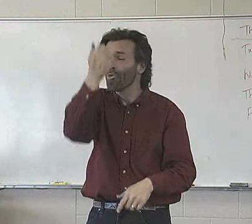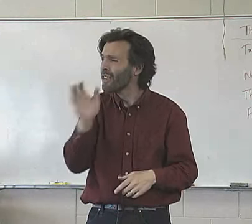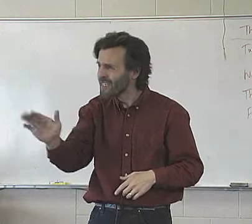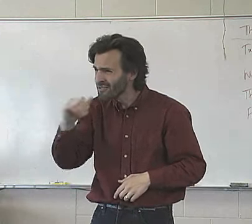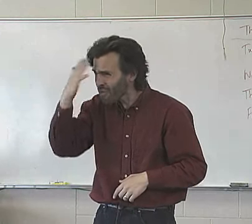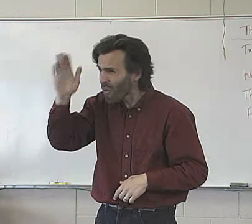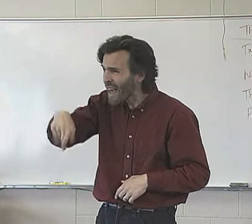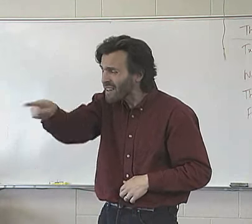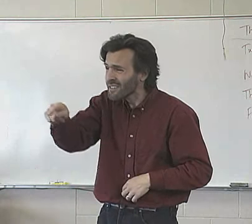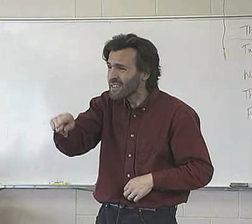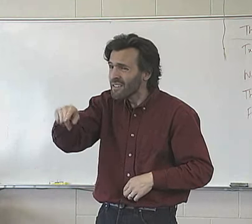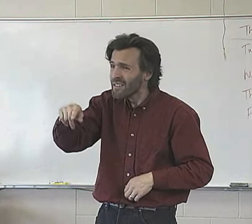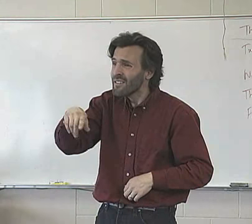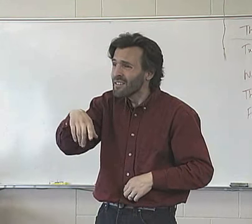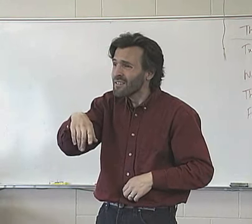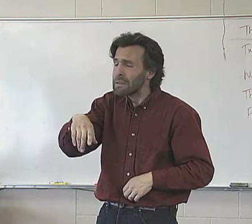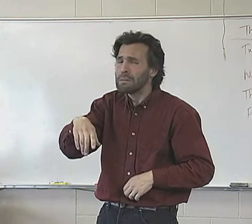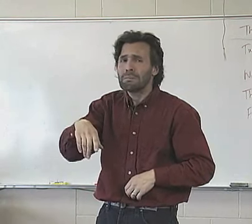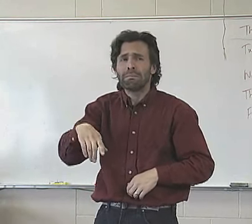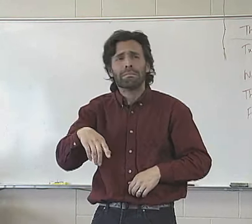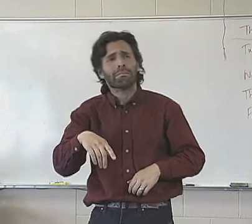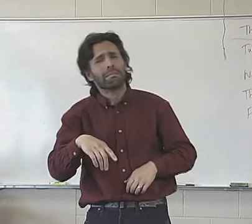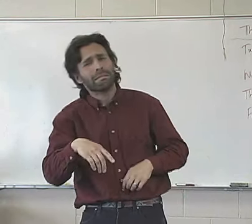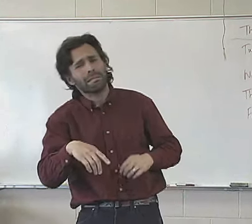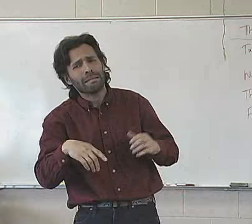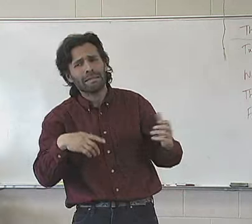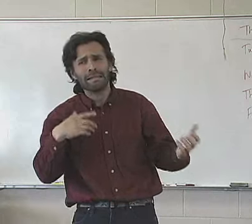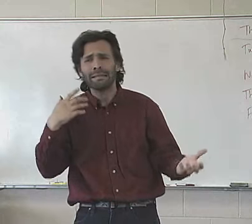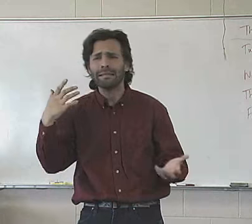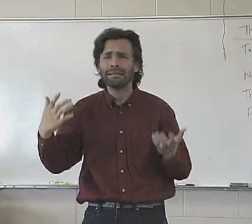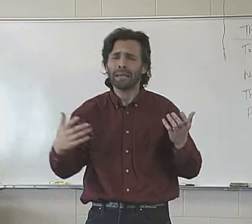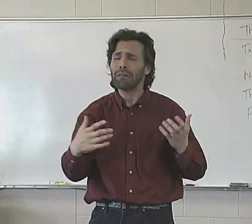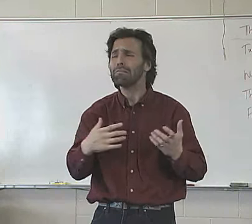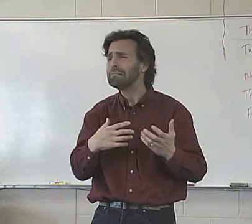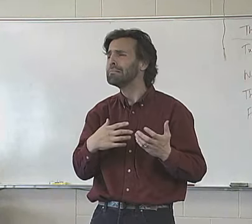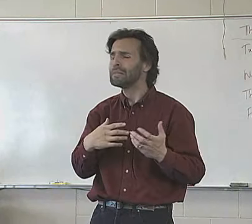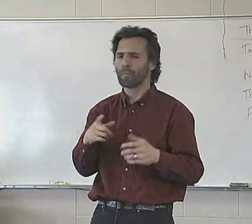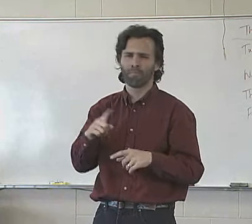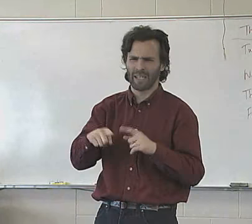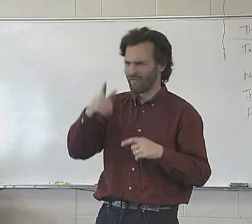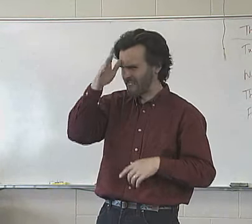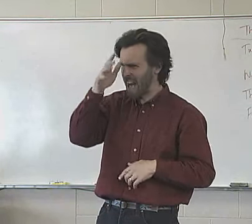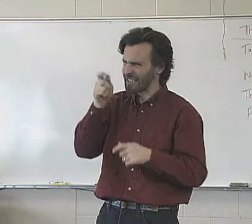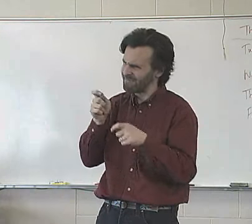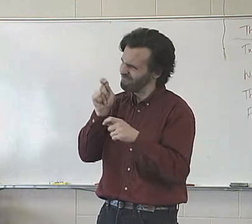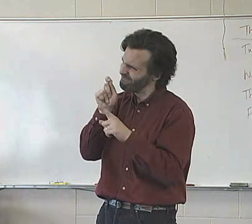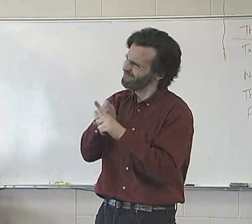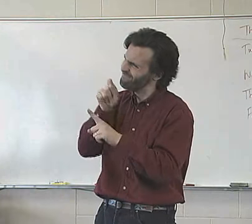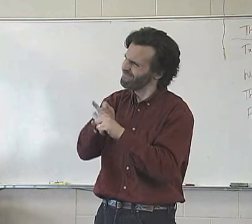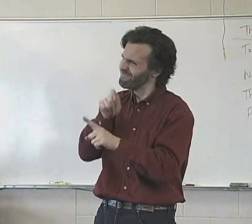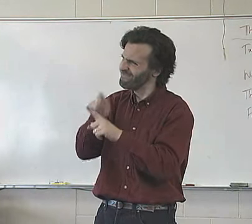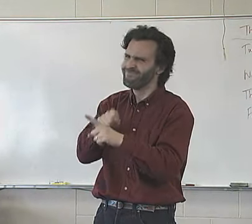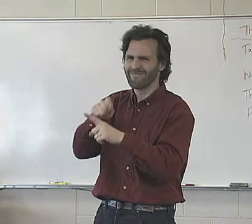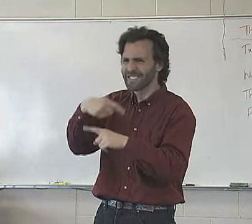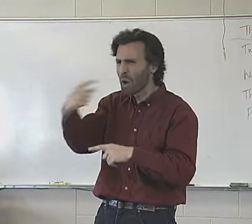know? Oh, you know, they were whining, but he was kind of going after them and told them about how he could do